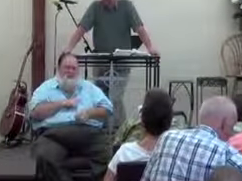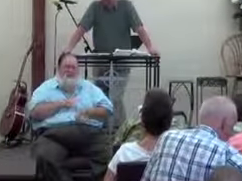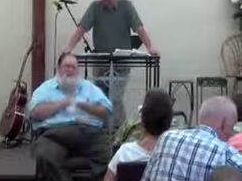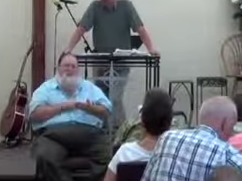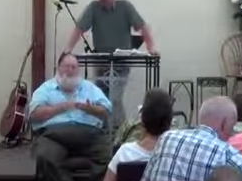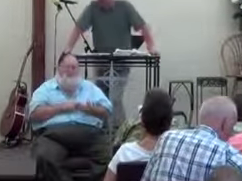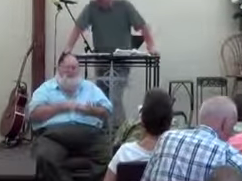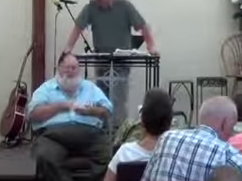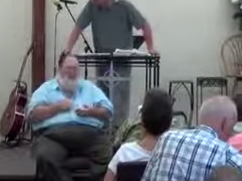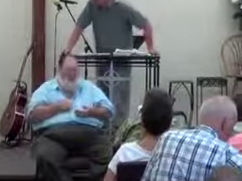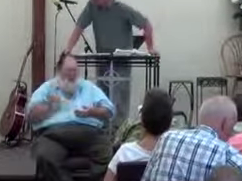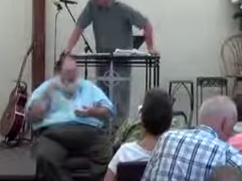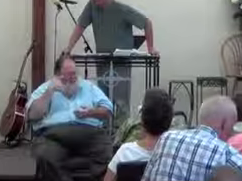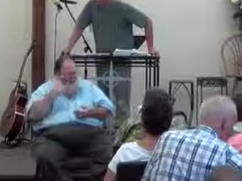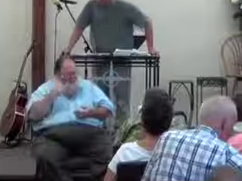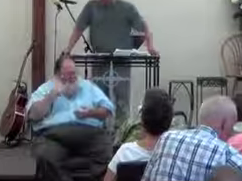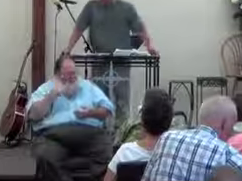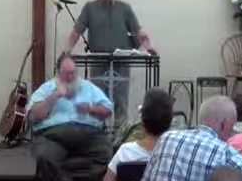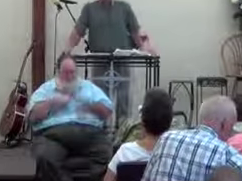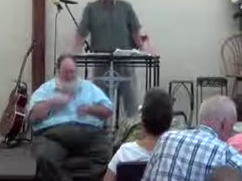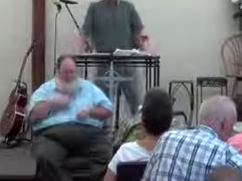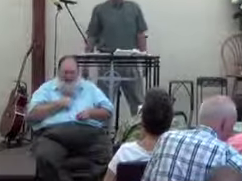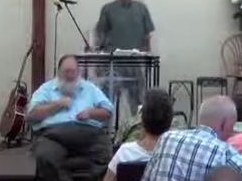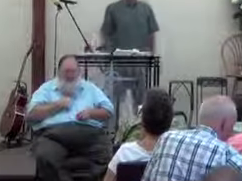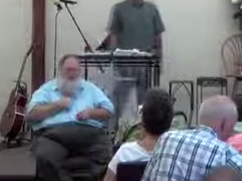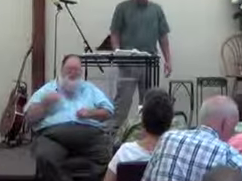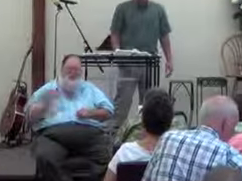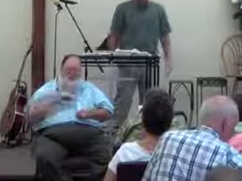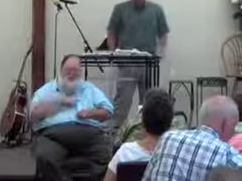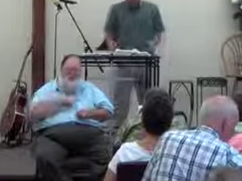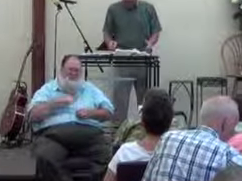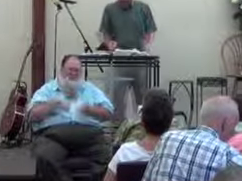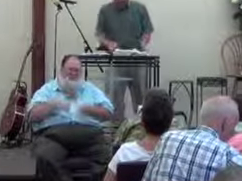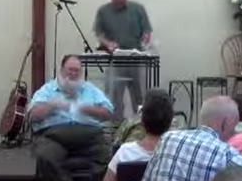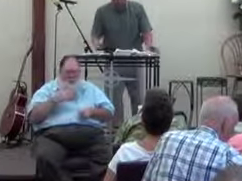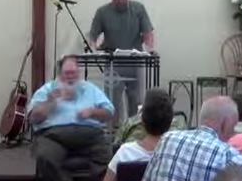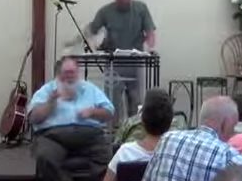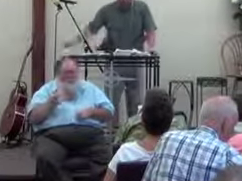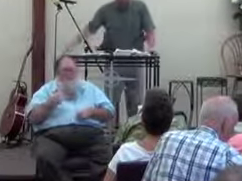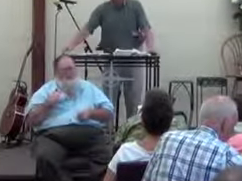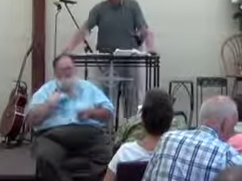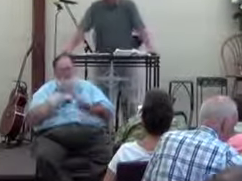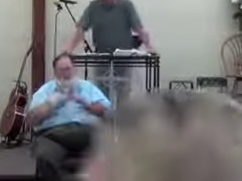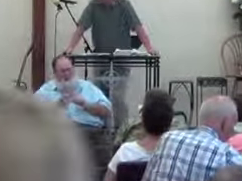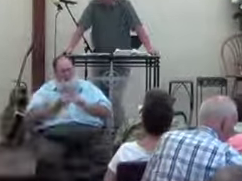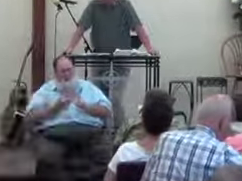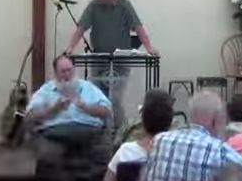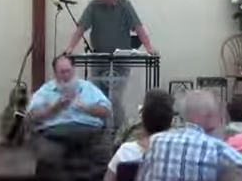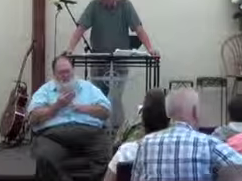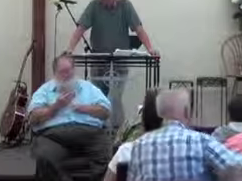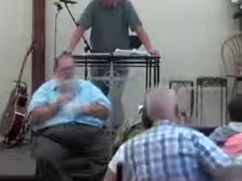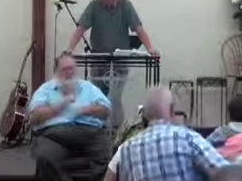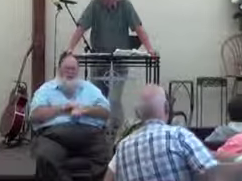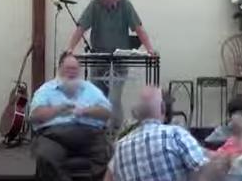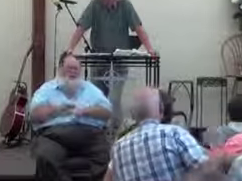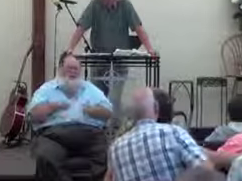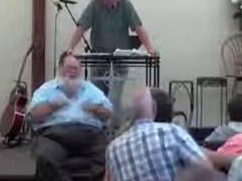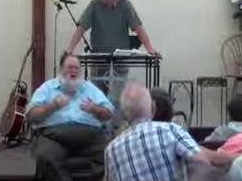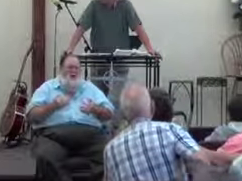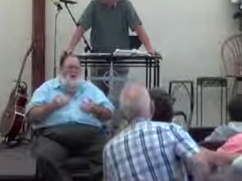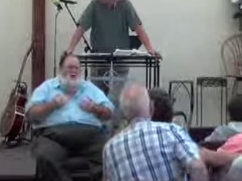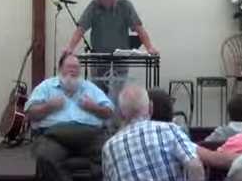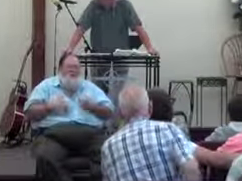it was me or it was us, or, you know, we can do it a little bit better. And we've changed over time. We've had people come